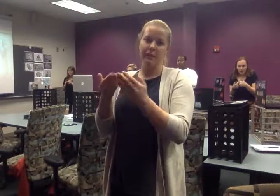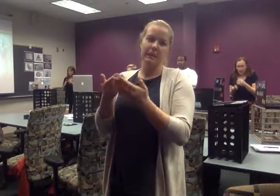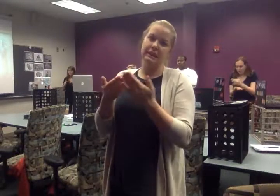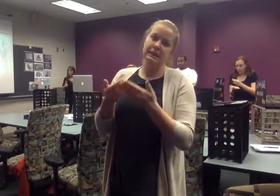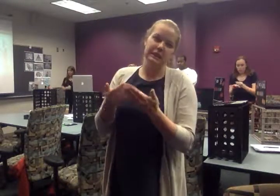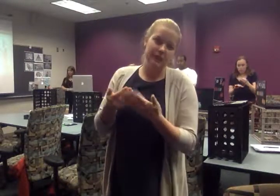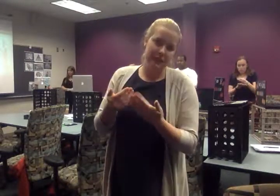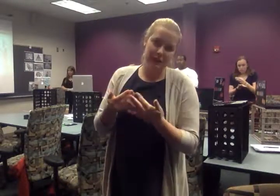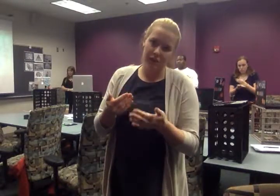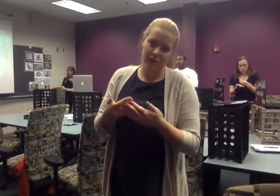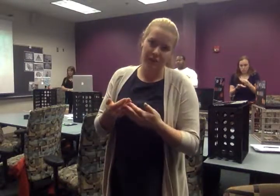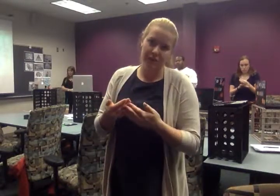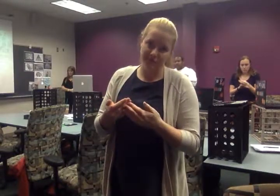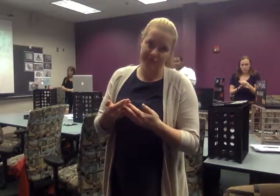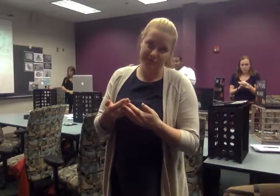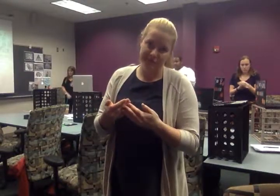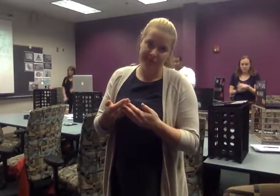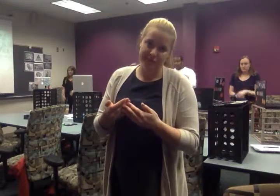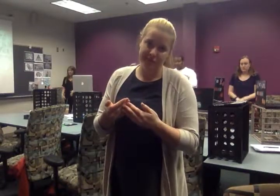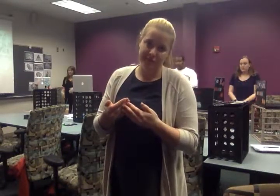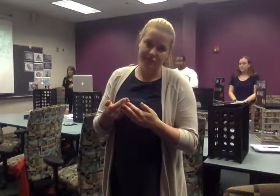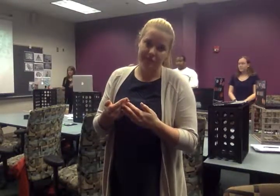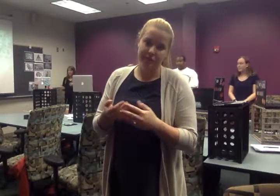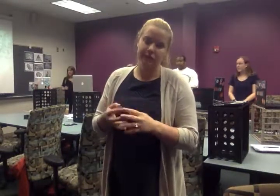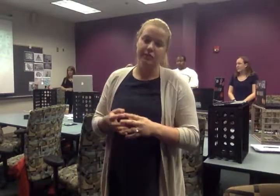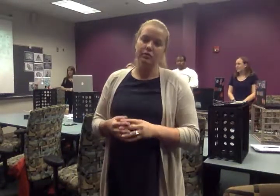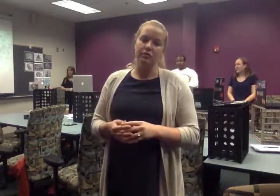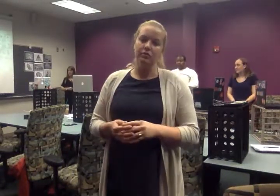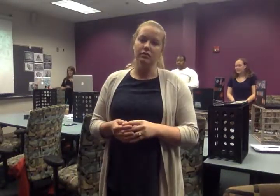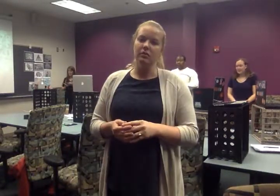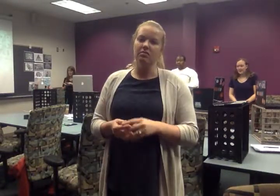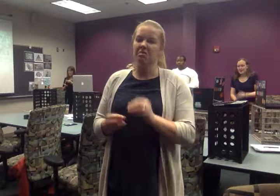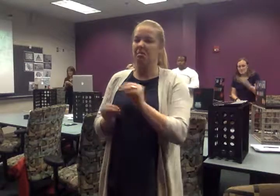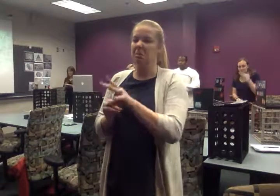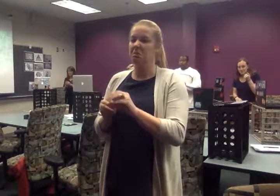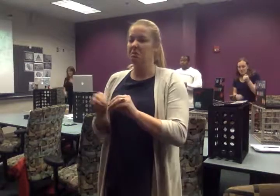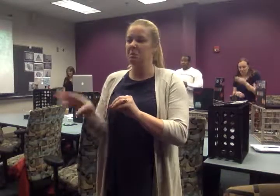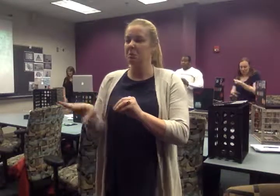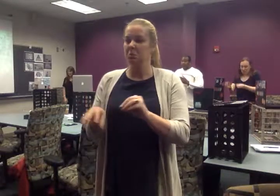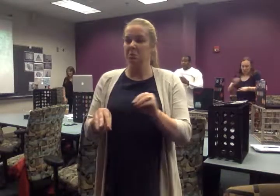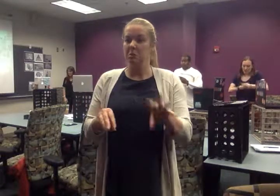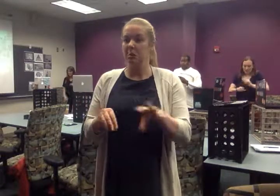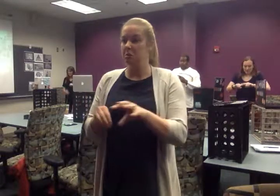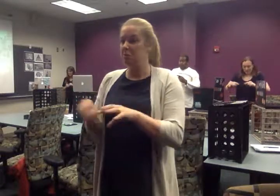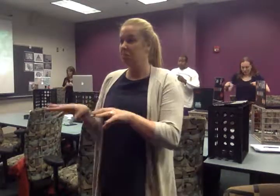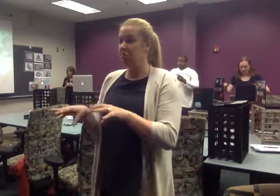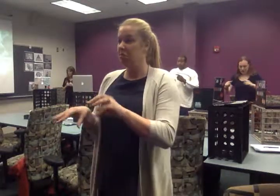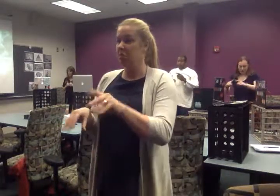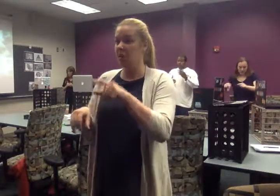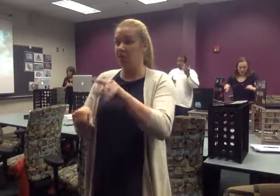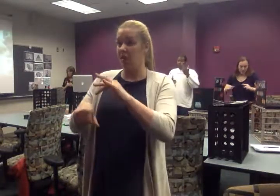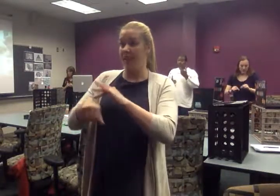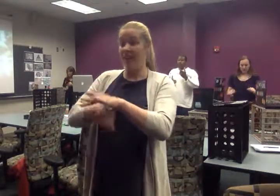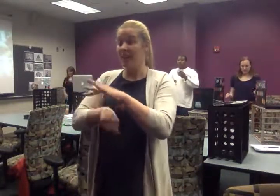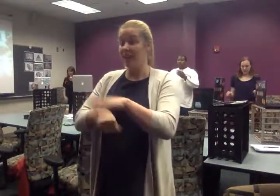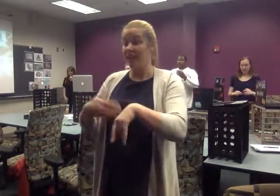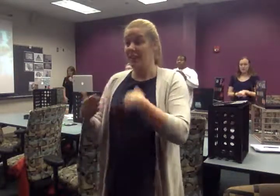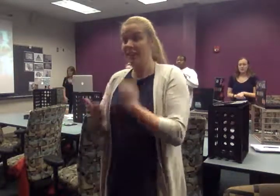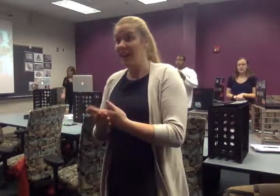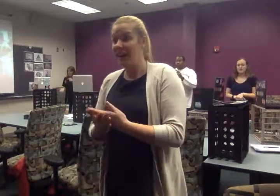the plunder among everybody. The plundering method of payment is just like a garage sale. These people who get there early get all the good plunder, and then the rest of the people,